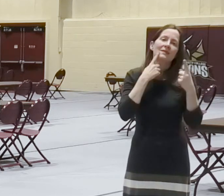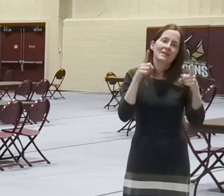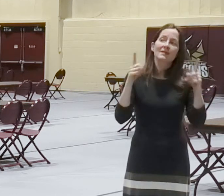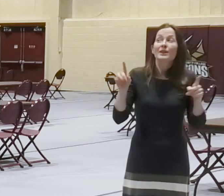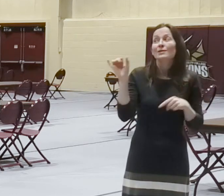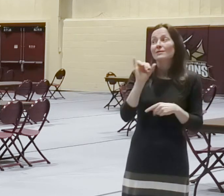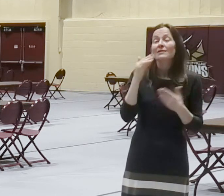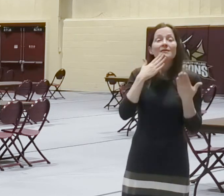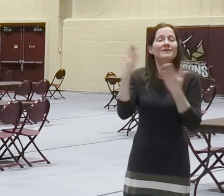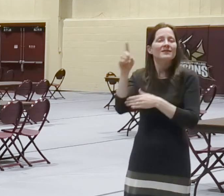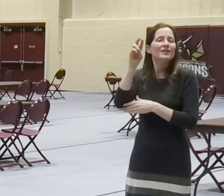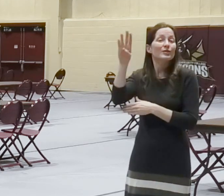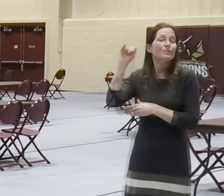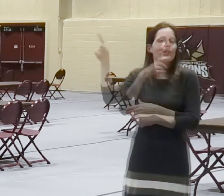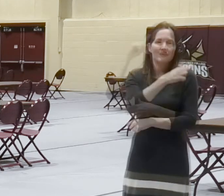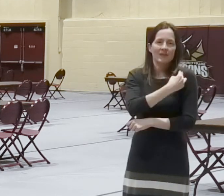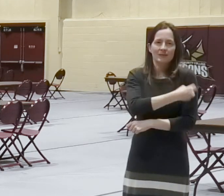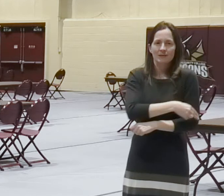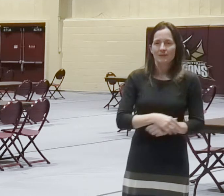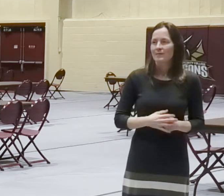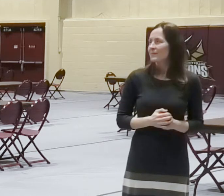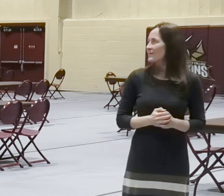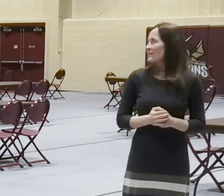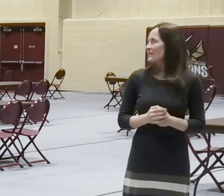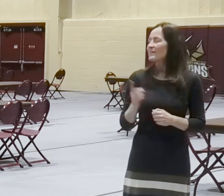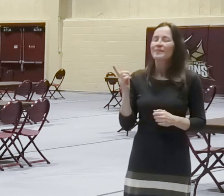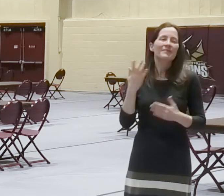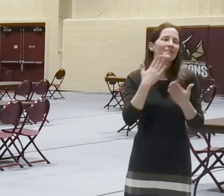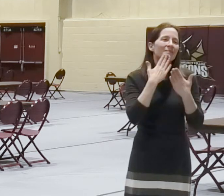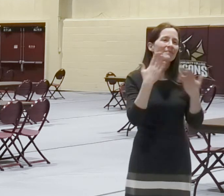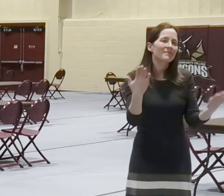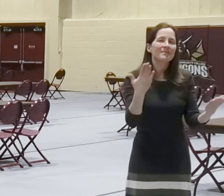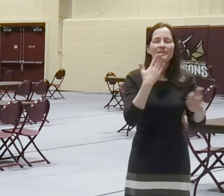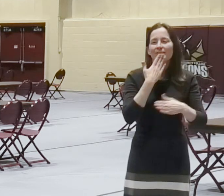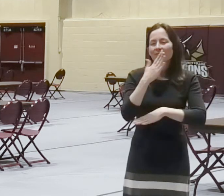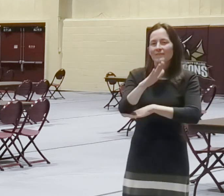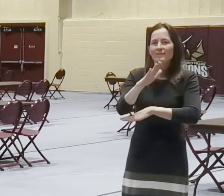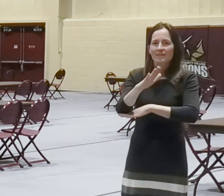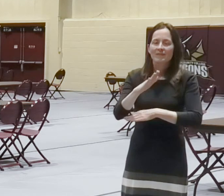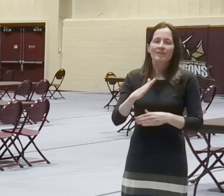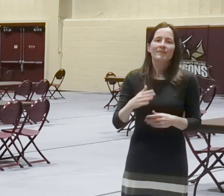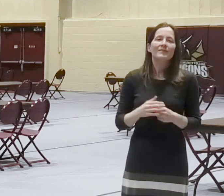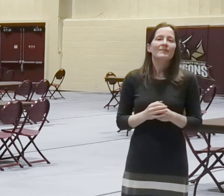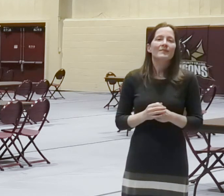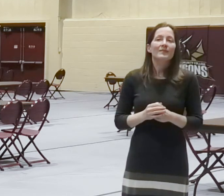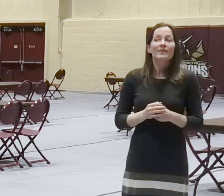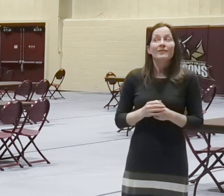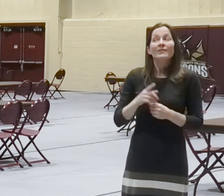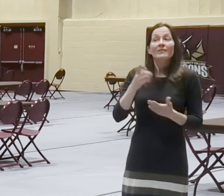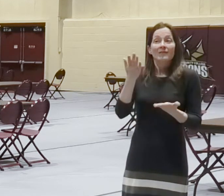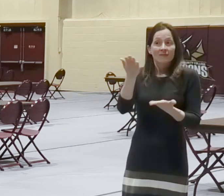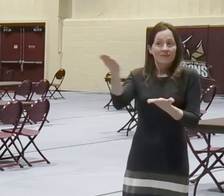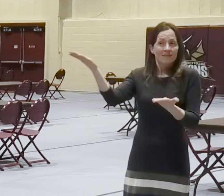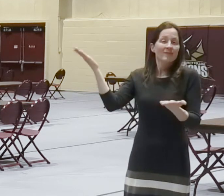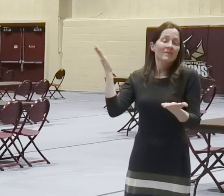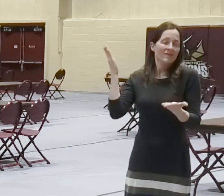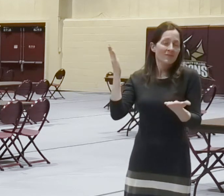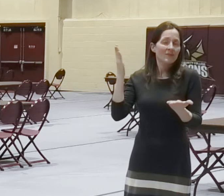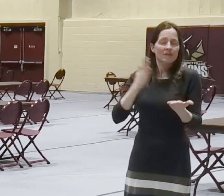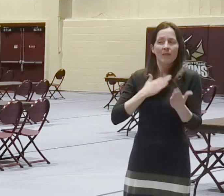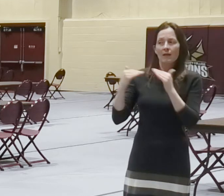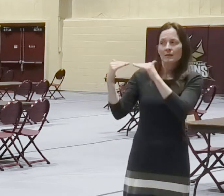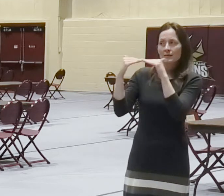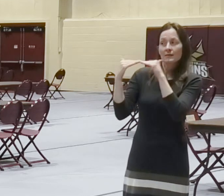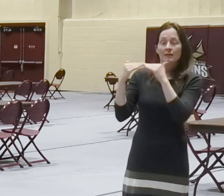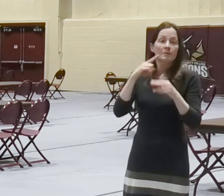its residents. Thank you. Thank you and good afternoon. As my community partners have stressed before, we are in the middle of